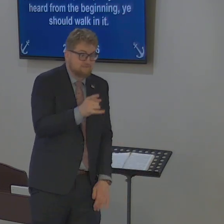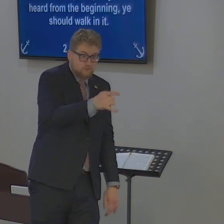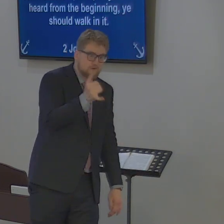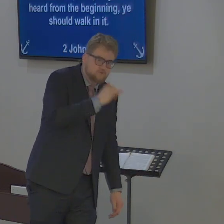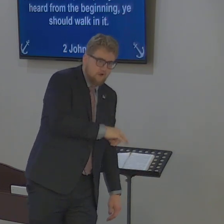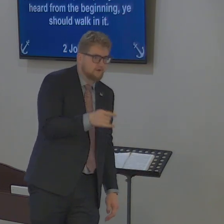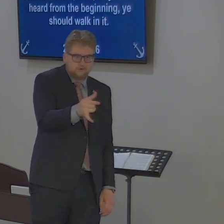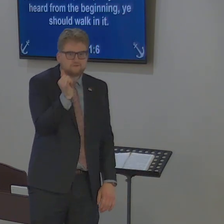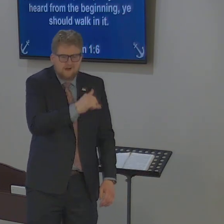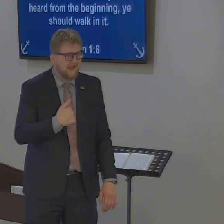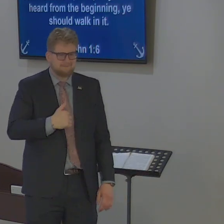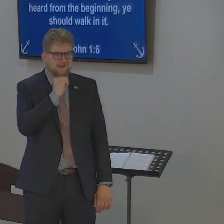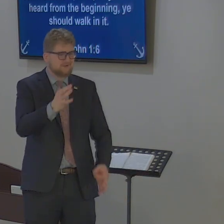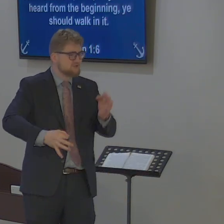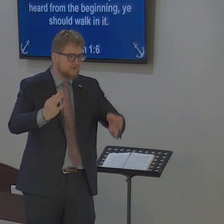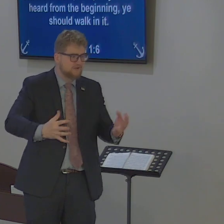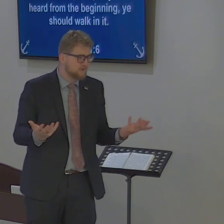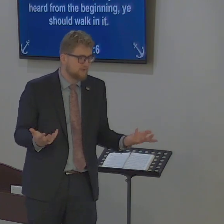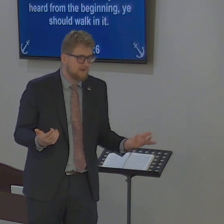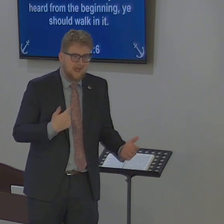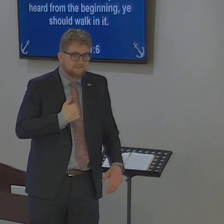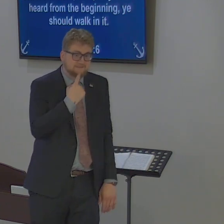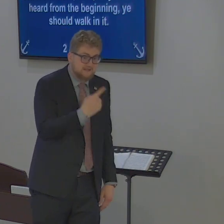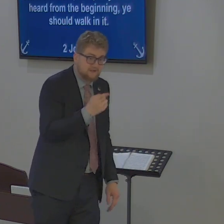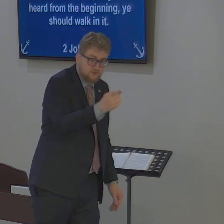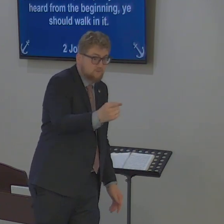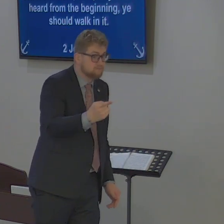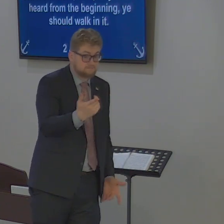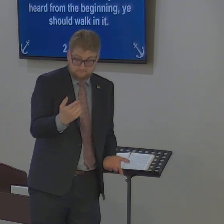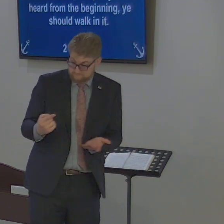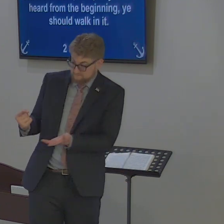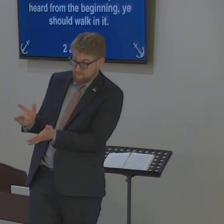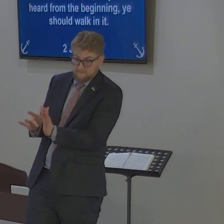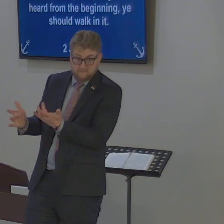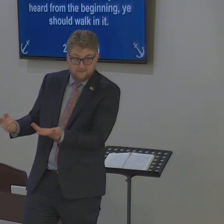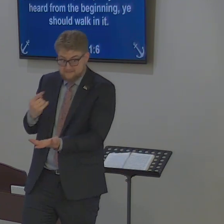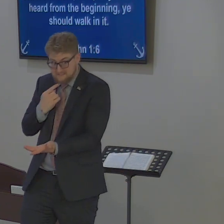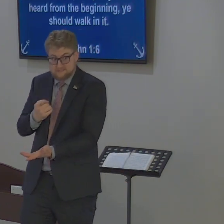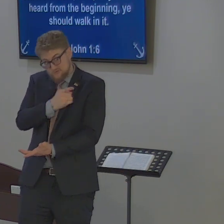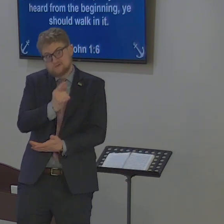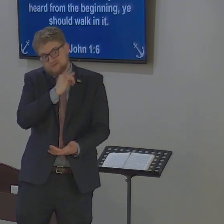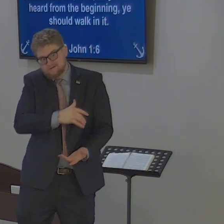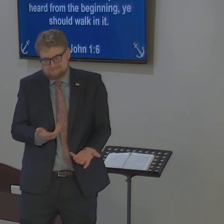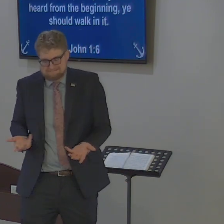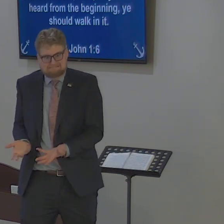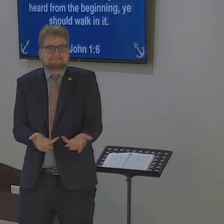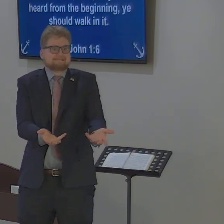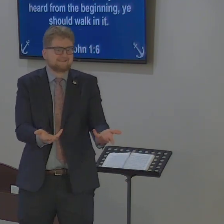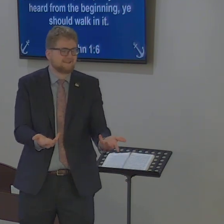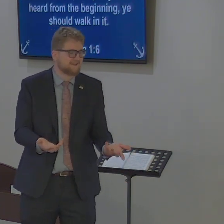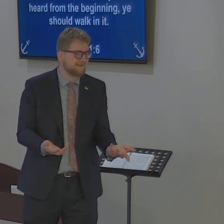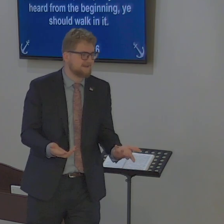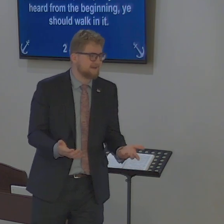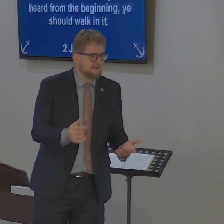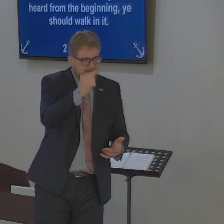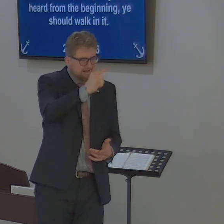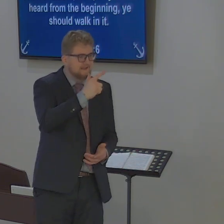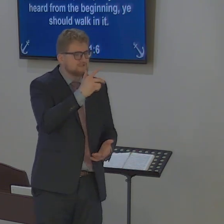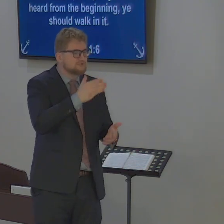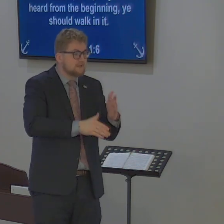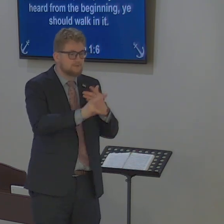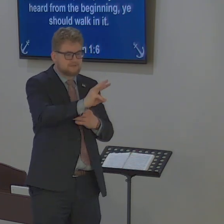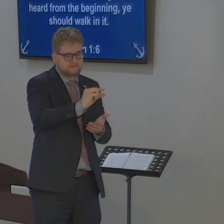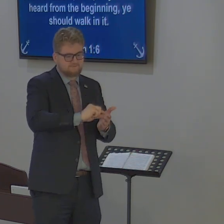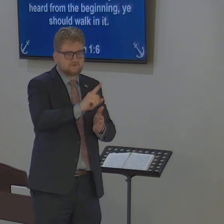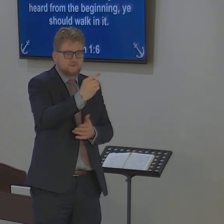drunk. I'm not judging you. I'm telling you what you are according to what the Scripture says, right? Galatians 6:1 says it's our job to restore such